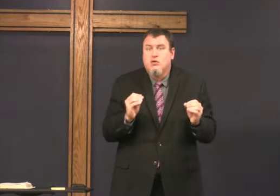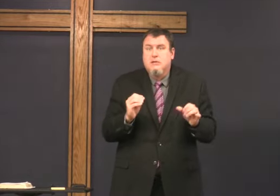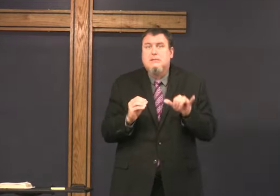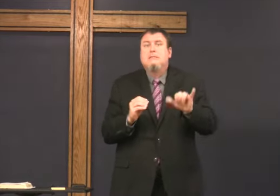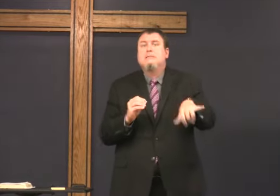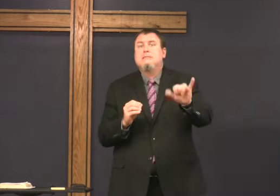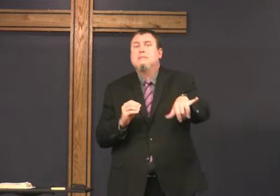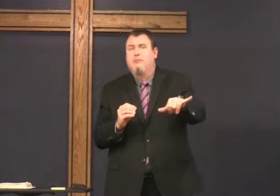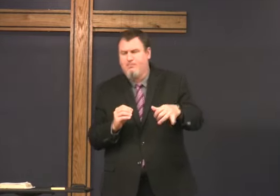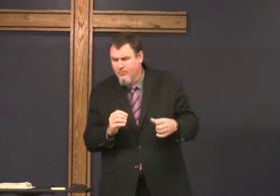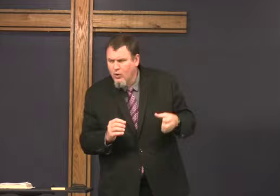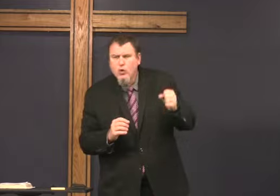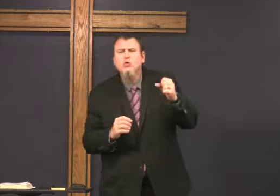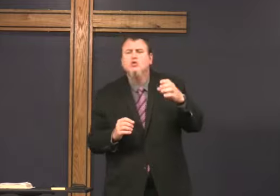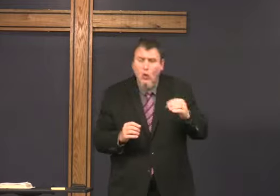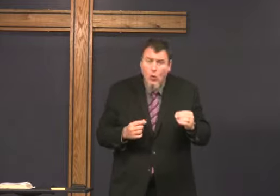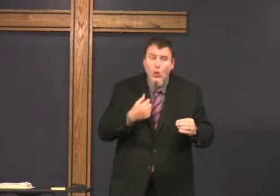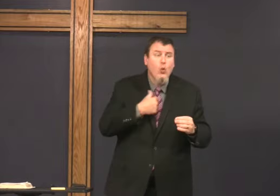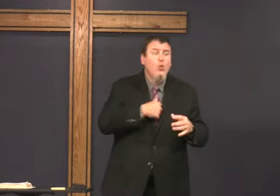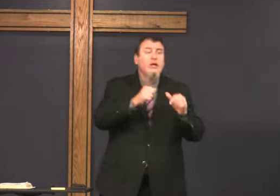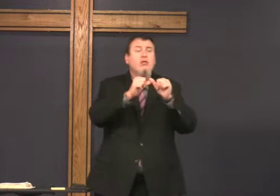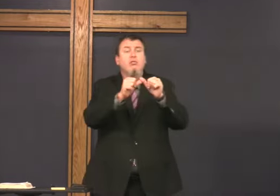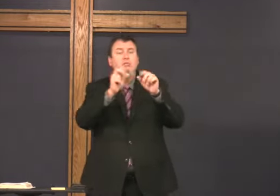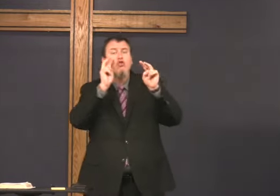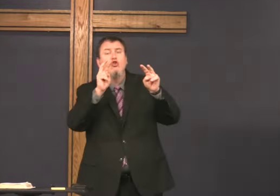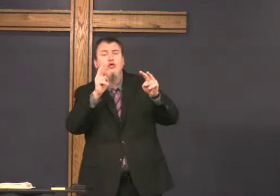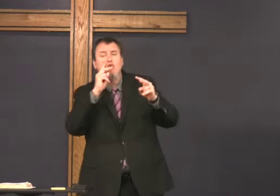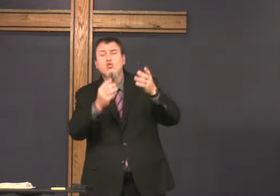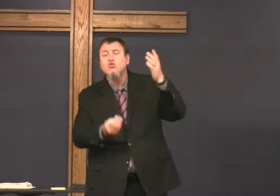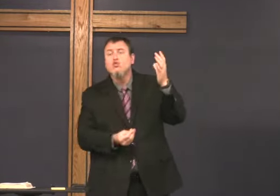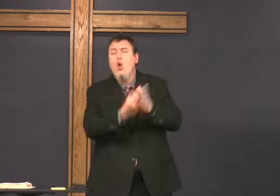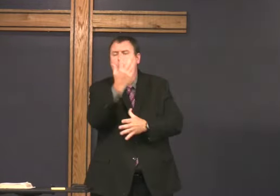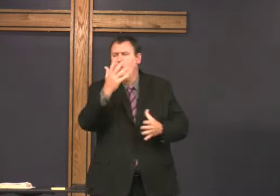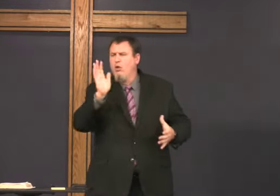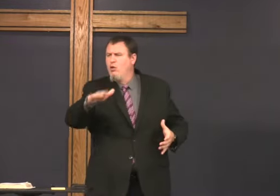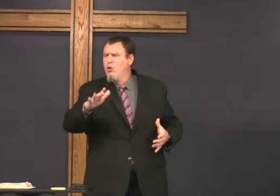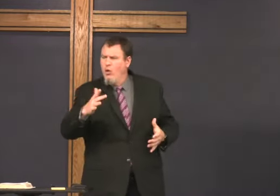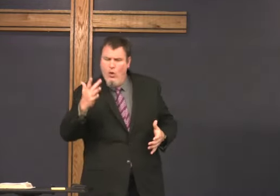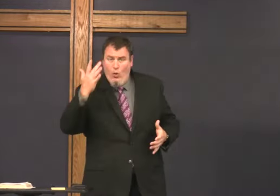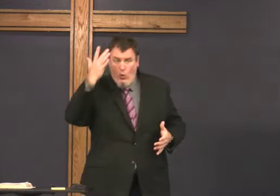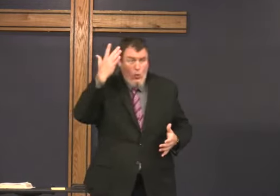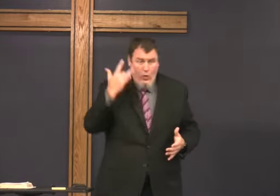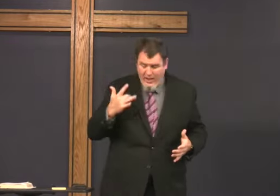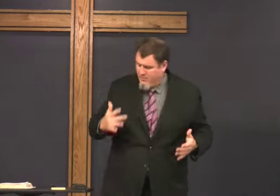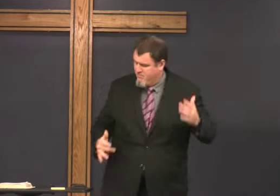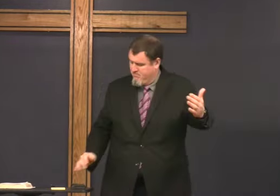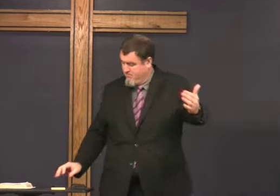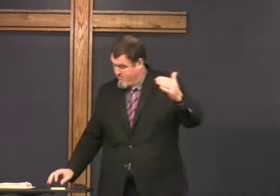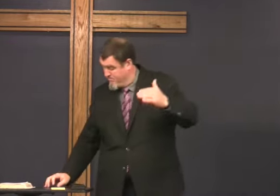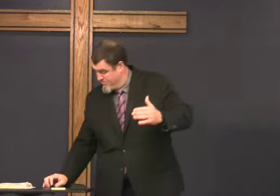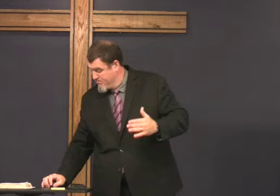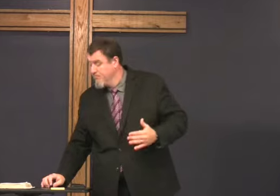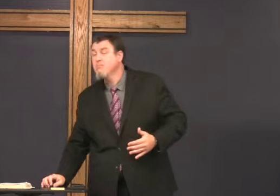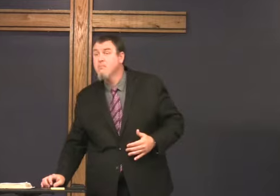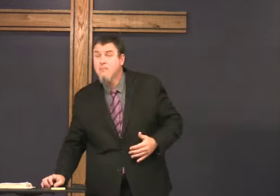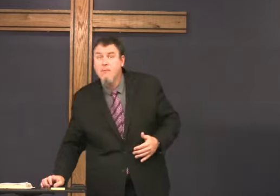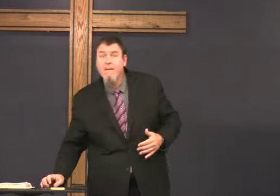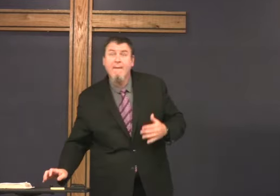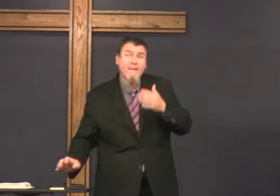But if nothing's growing, that's, if nothing's developing, you need to look for growth. And we